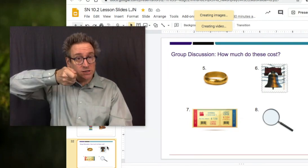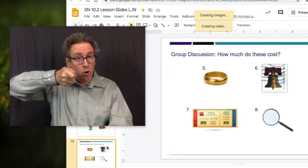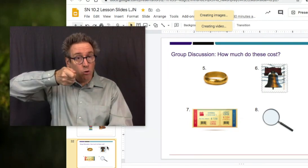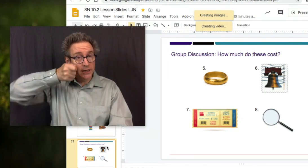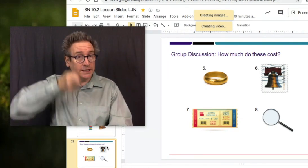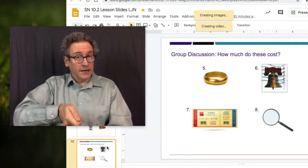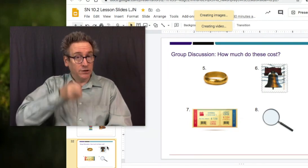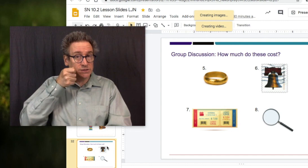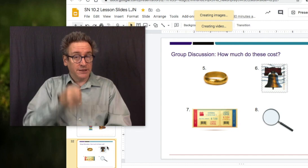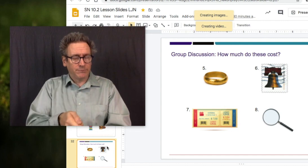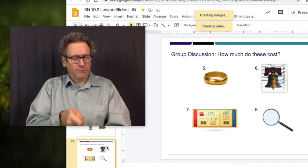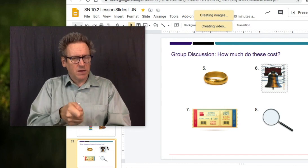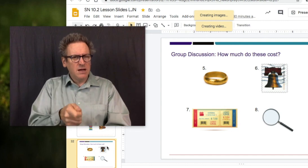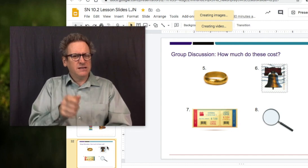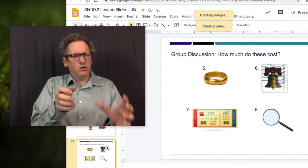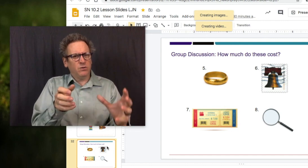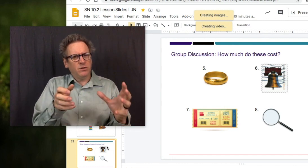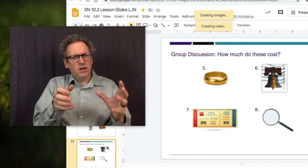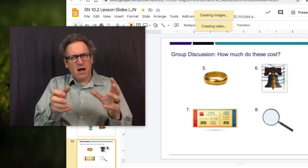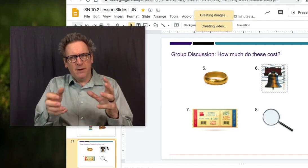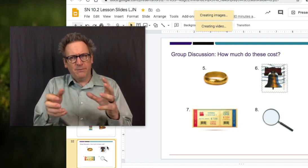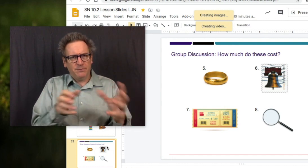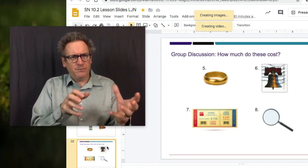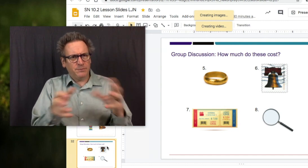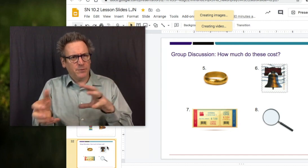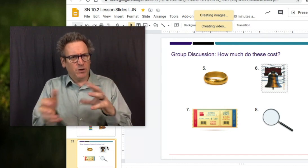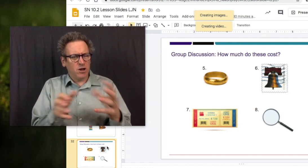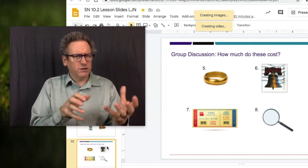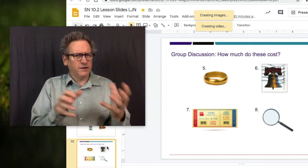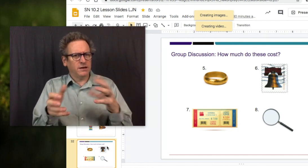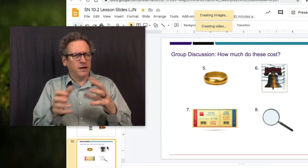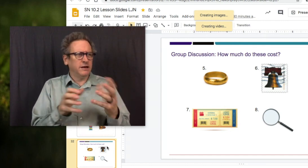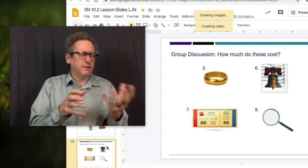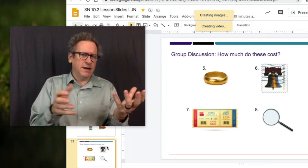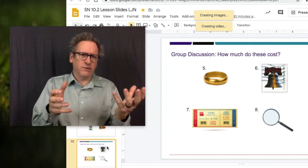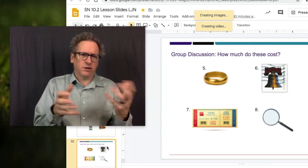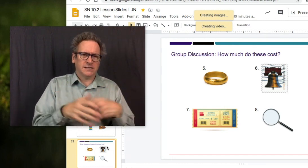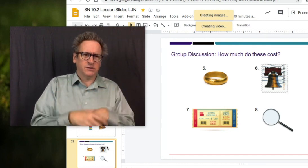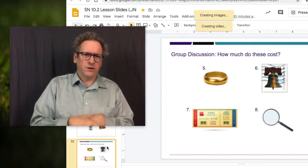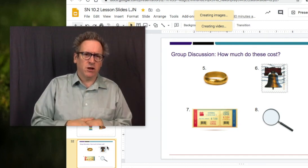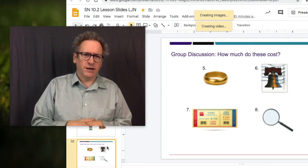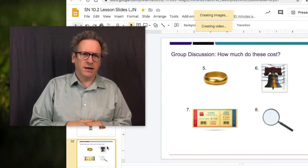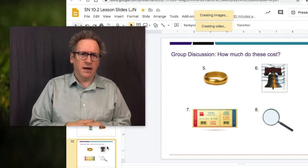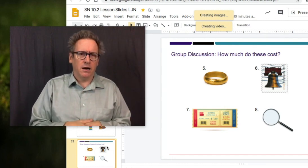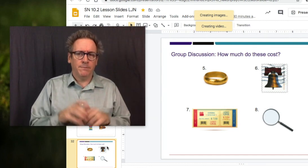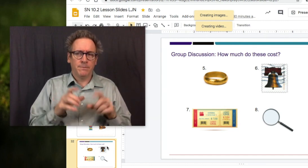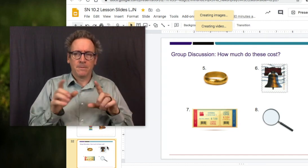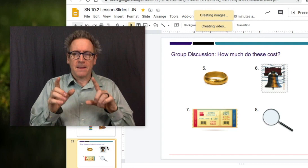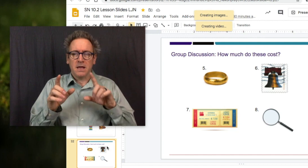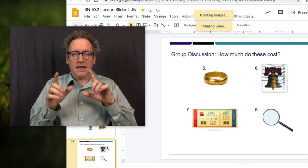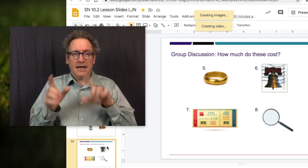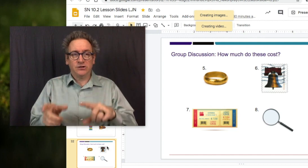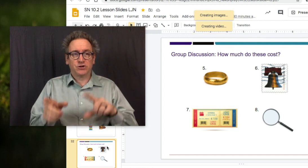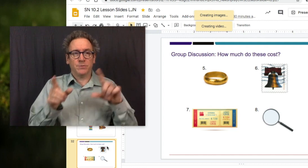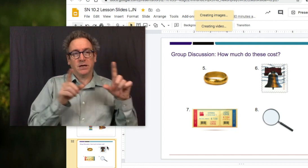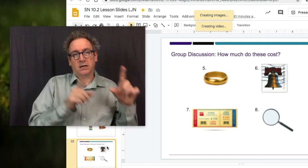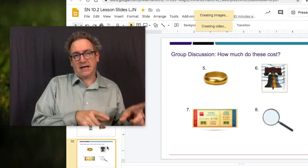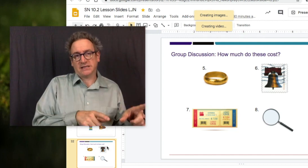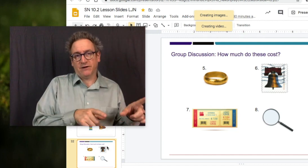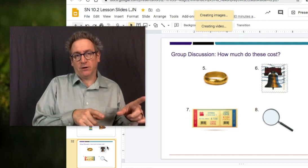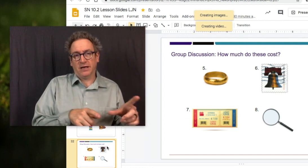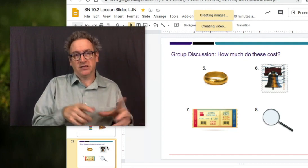showing us holding it and using it. So we called it, in many other classes, we call it an